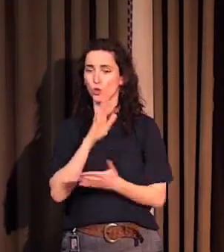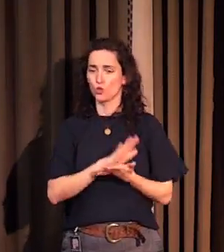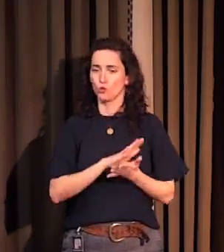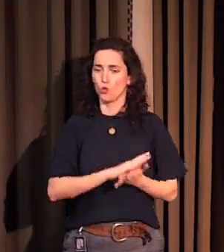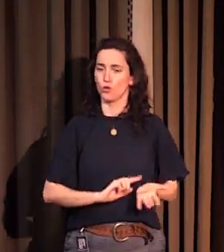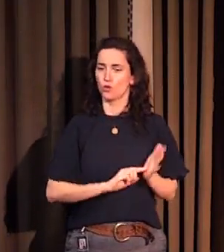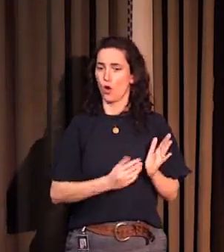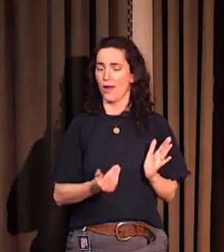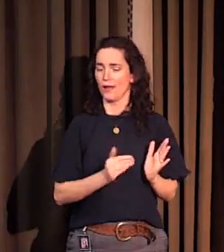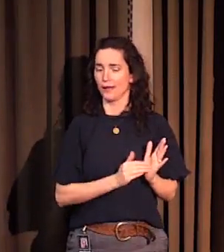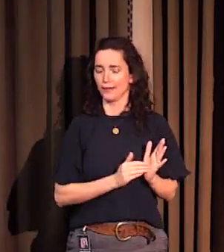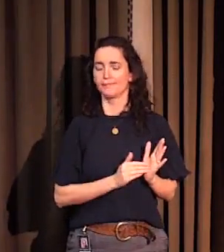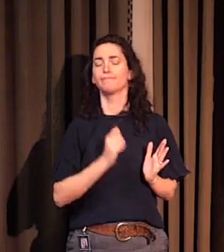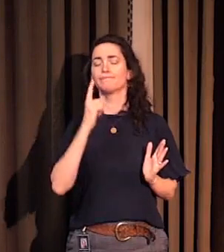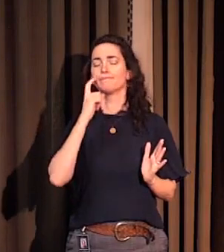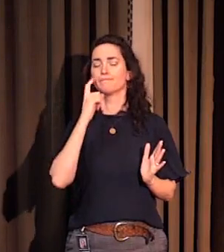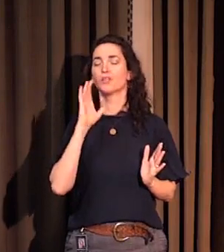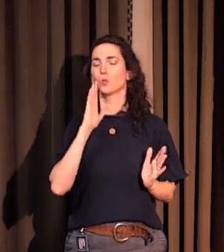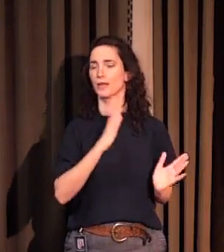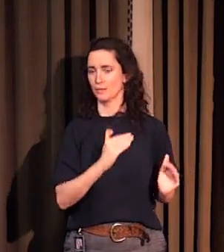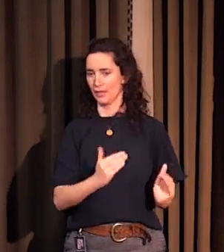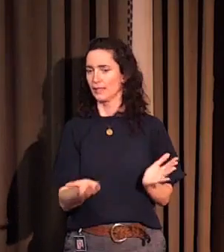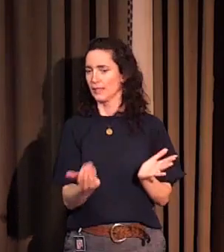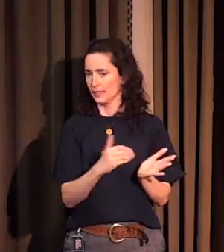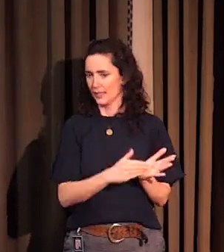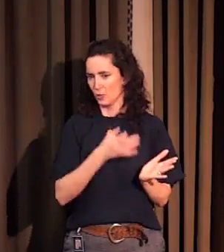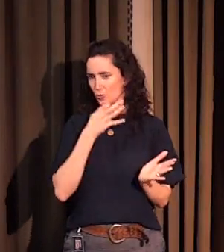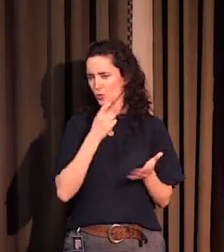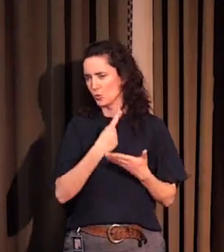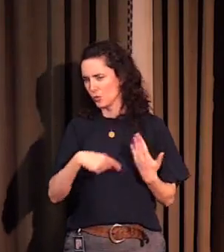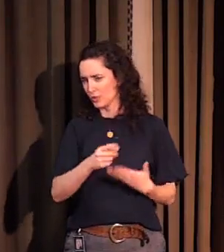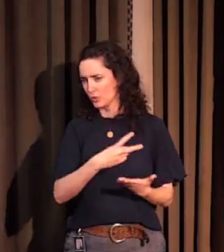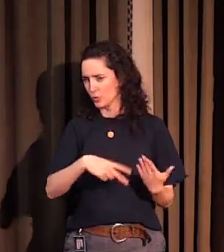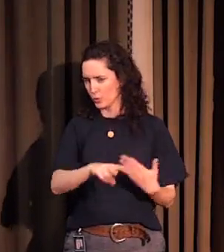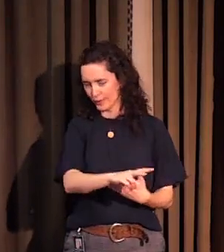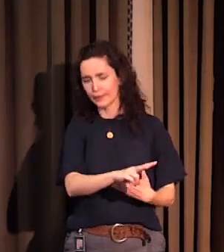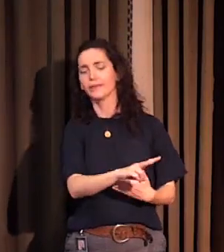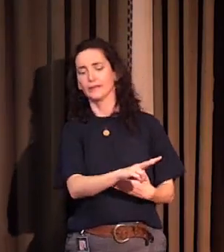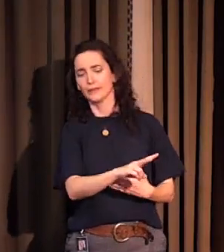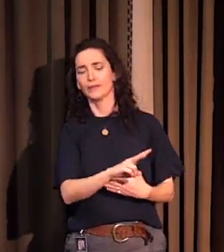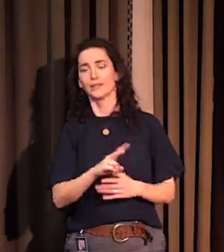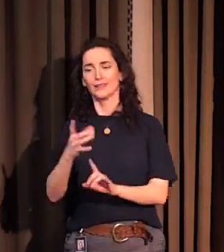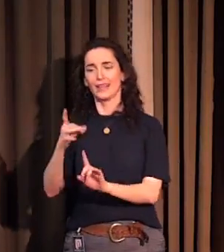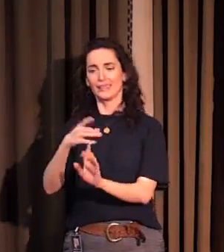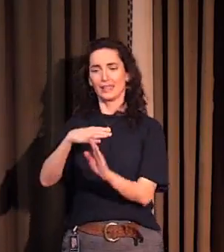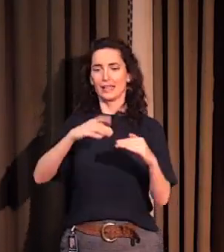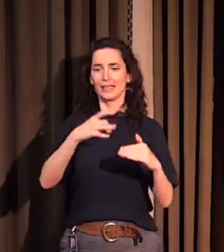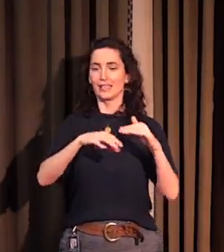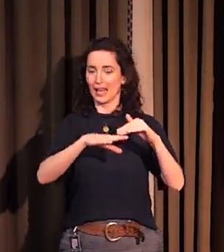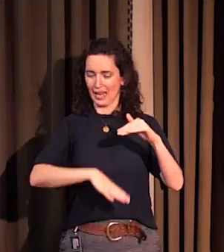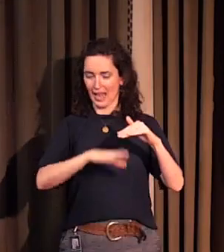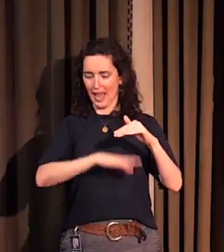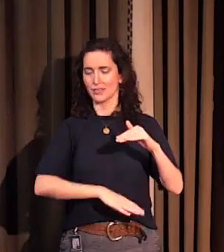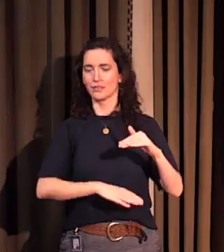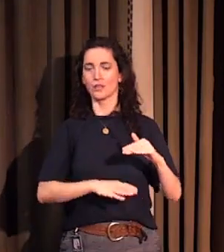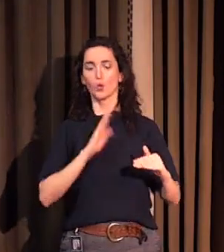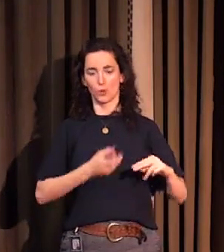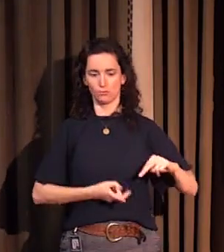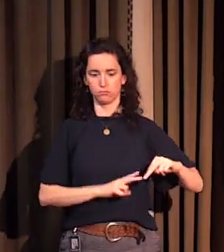think we should expect to see that shift again in the coming weeks as lower than 18-year-olds overtake